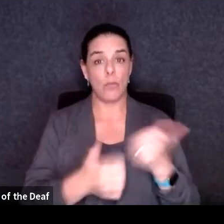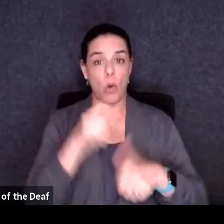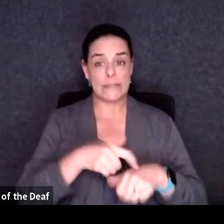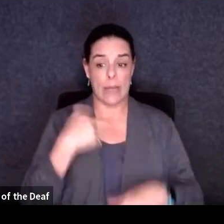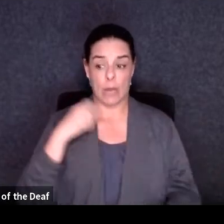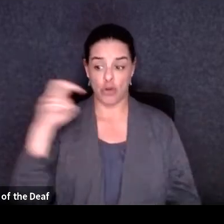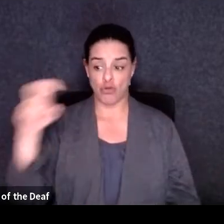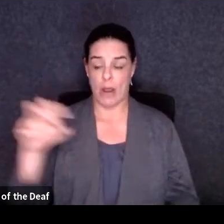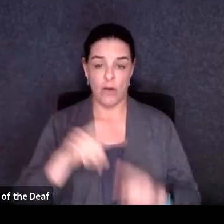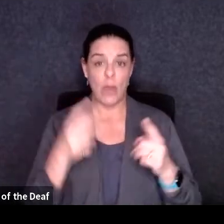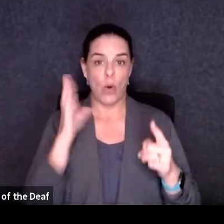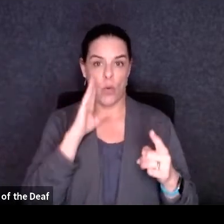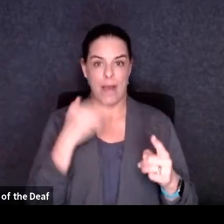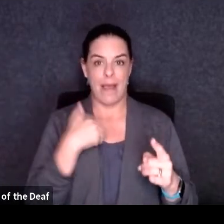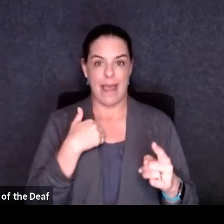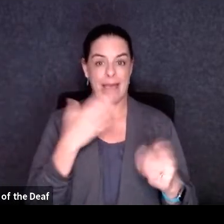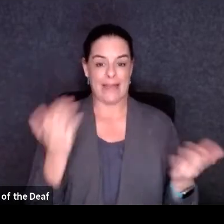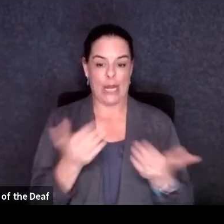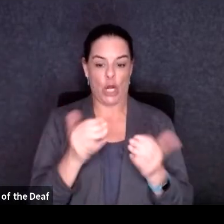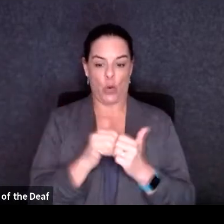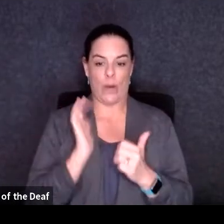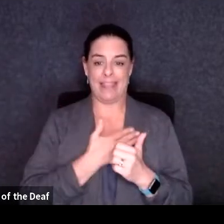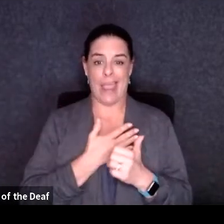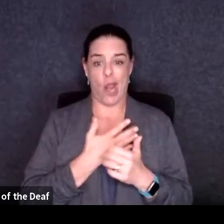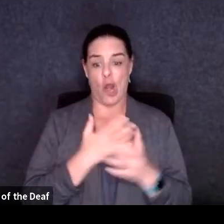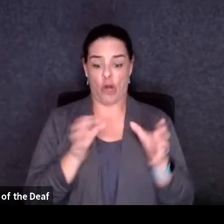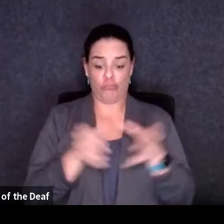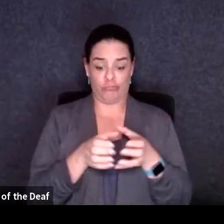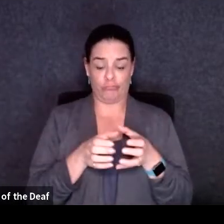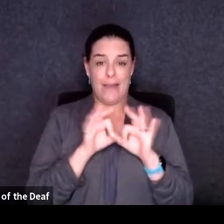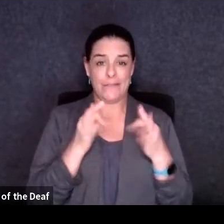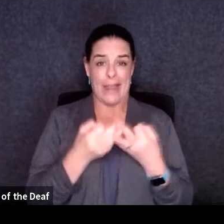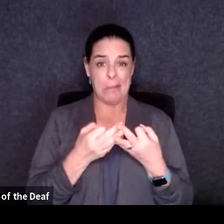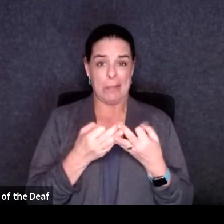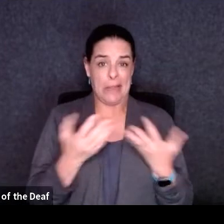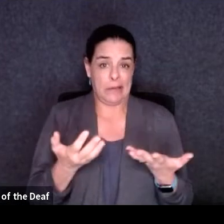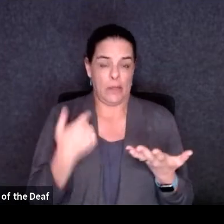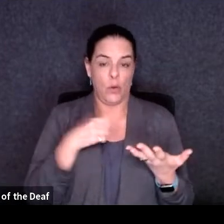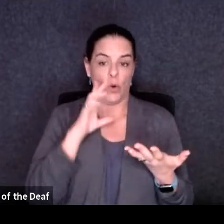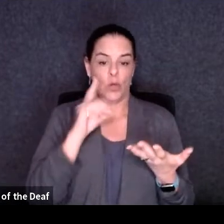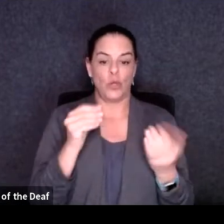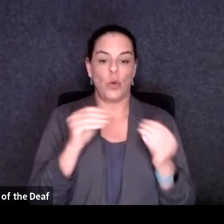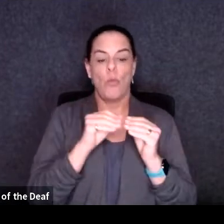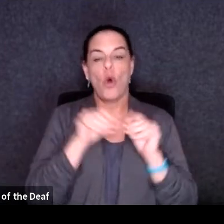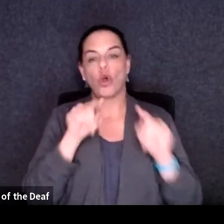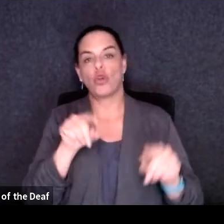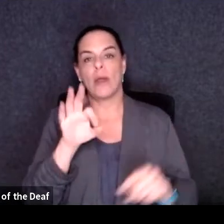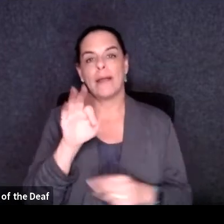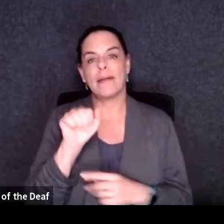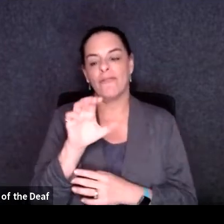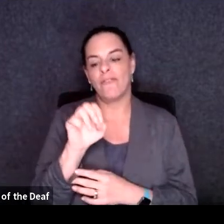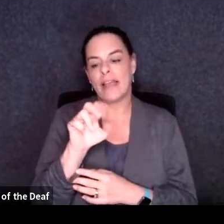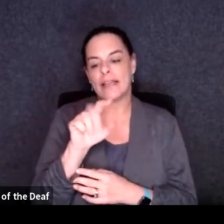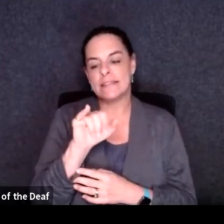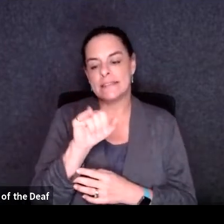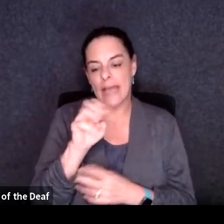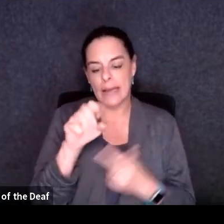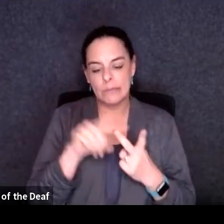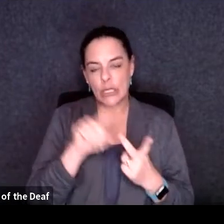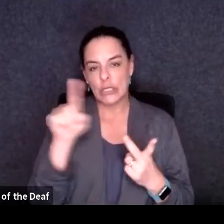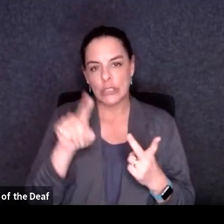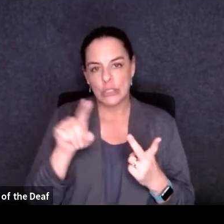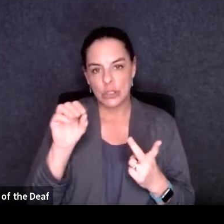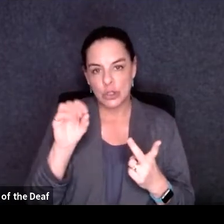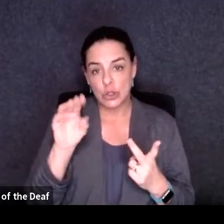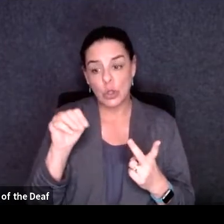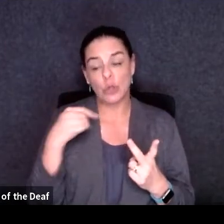having it here with our nuclear family, and we're going to be doing more over, FaceTime and Zoom and that type of thing, so that we can still connect